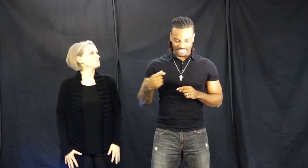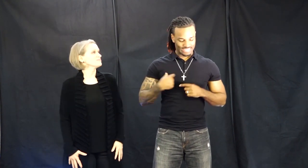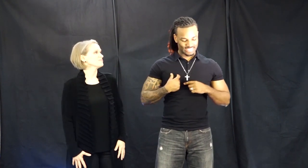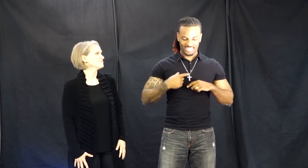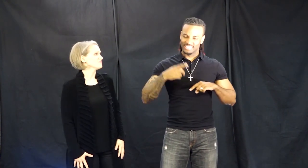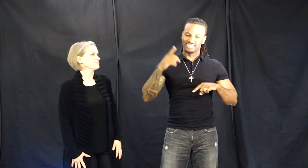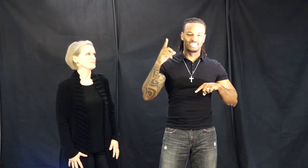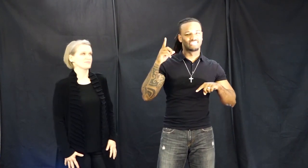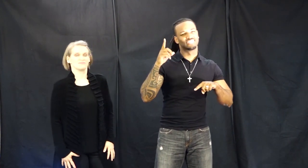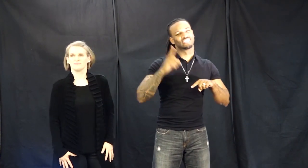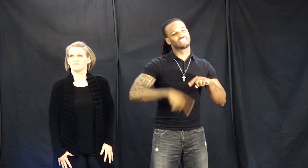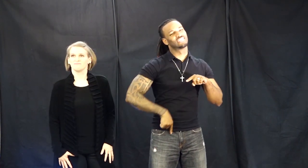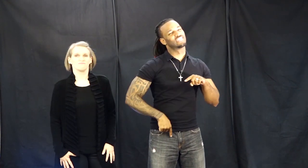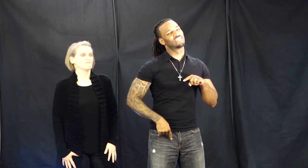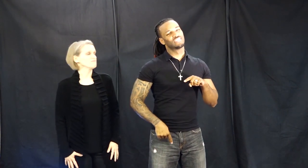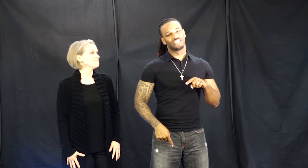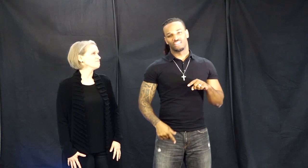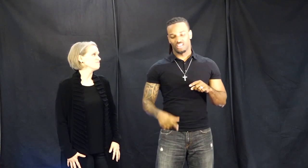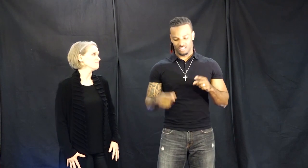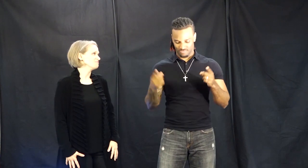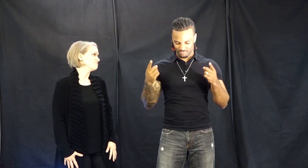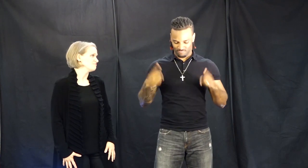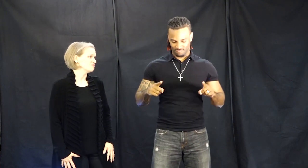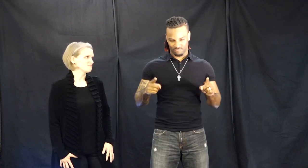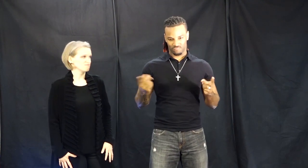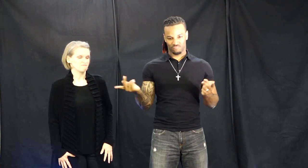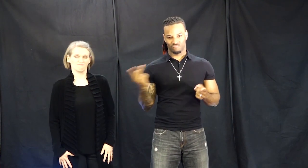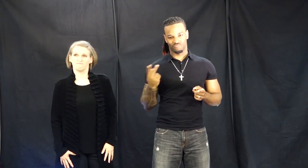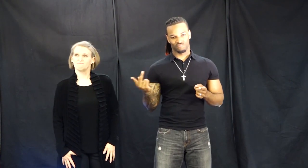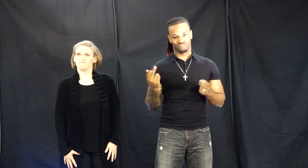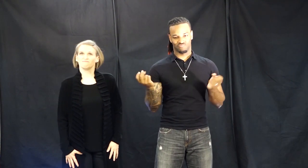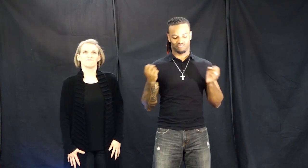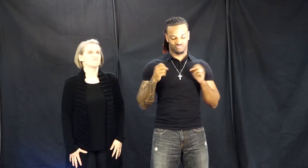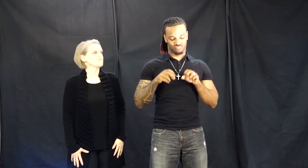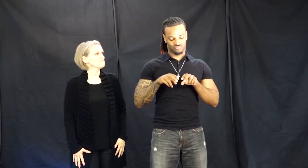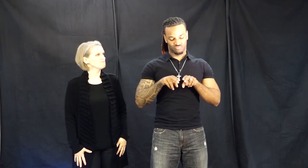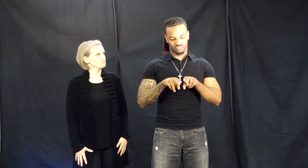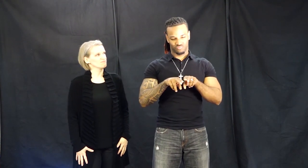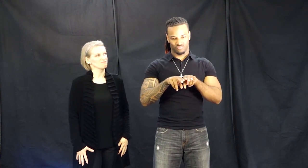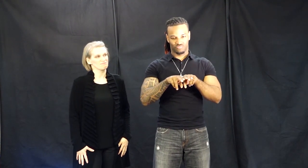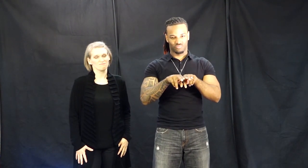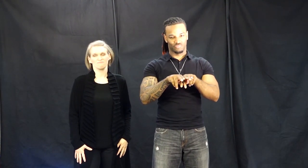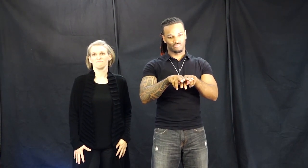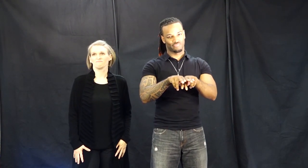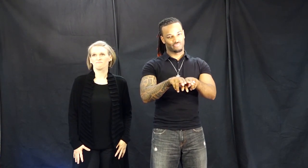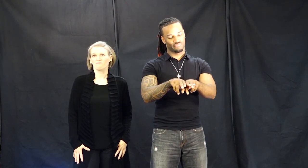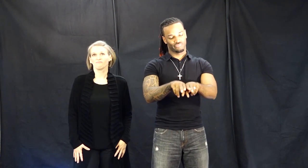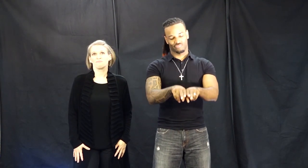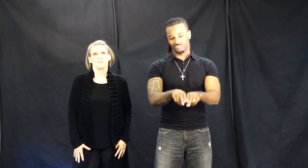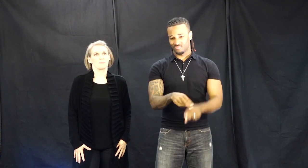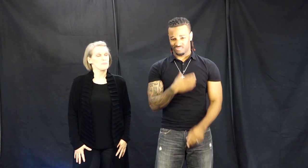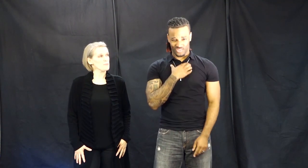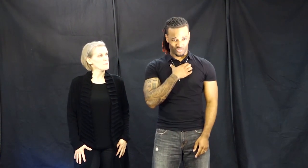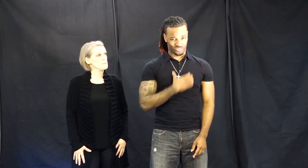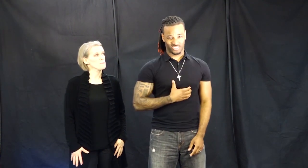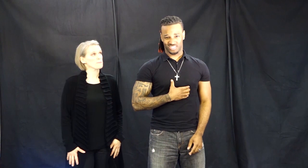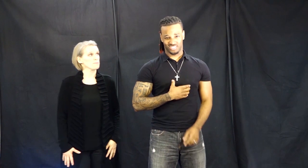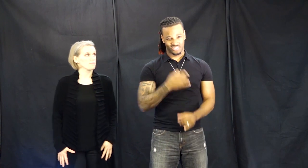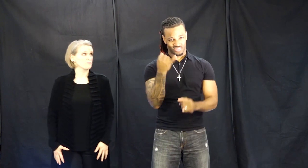No, no, say no to this. No, no, say no to this. I wish I could say